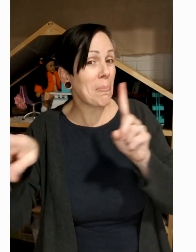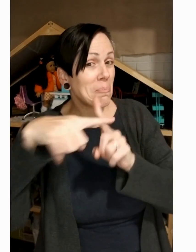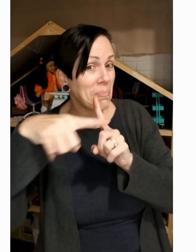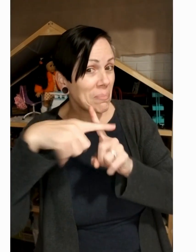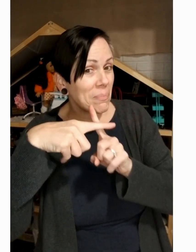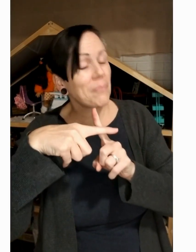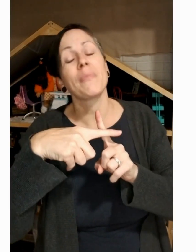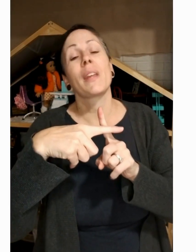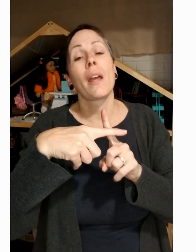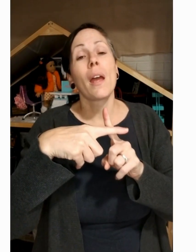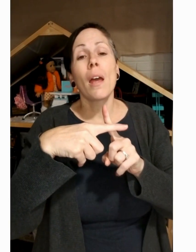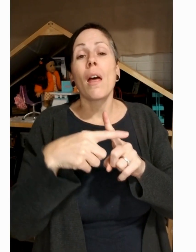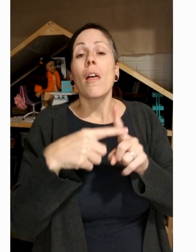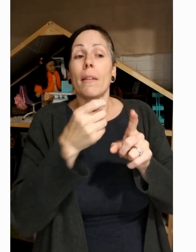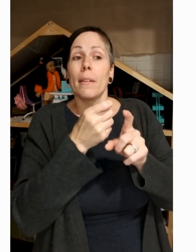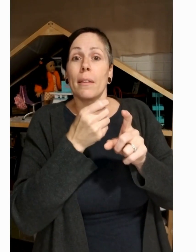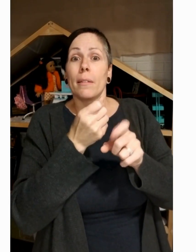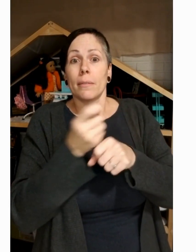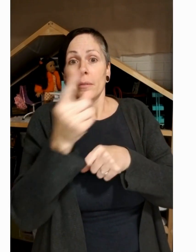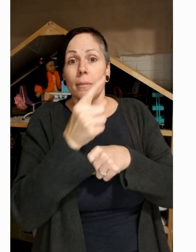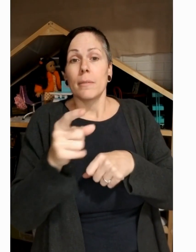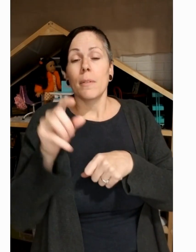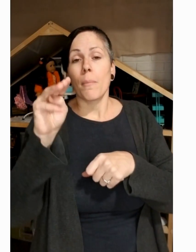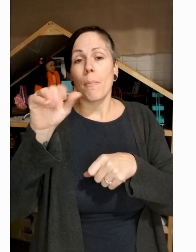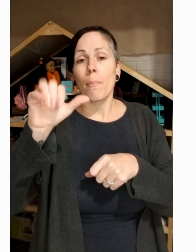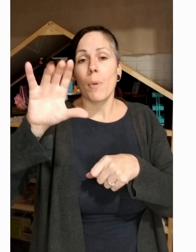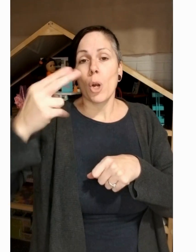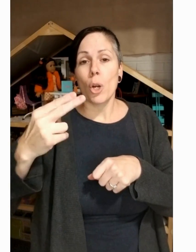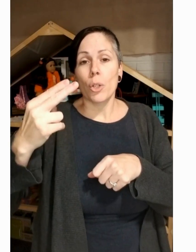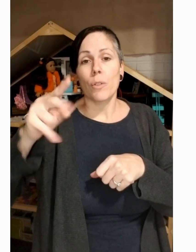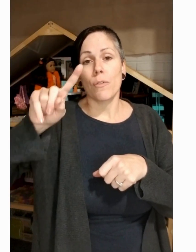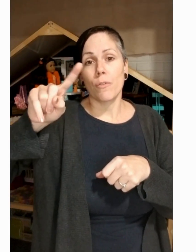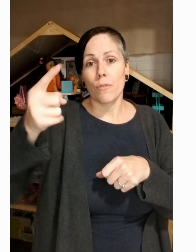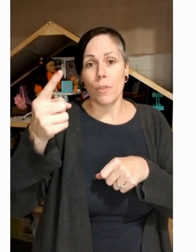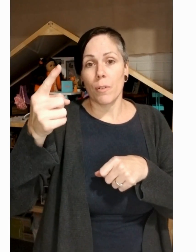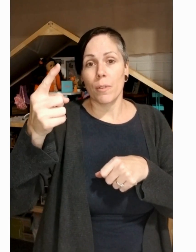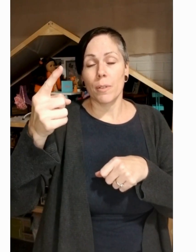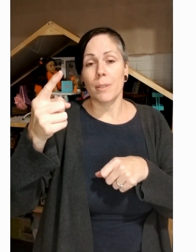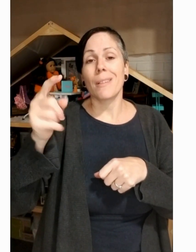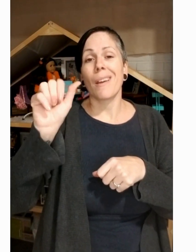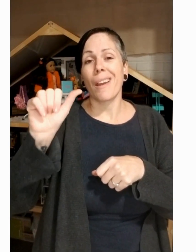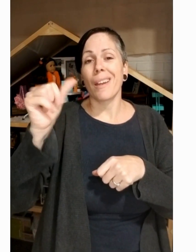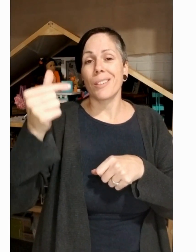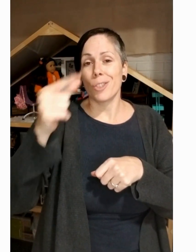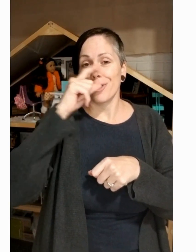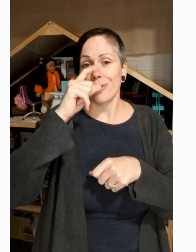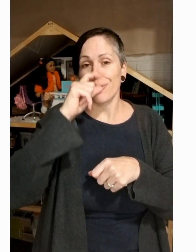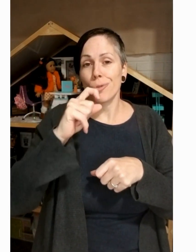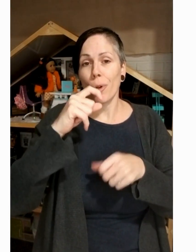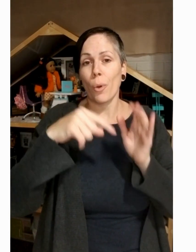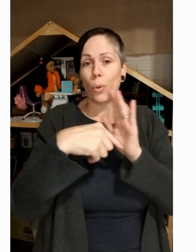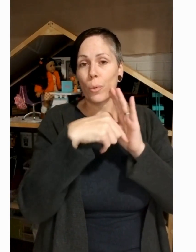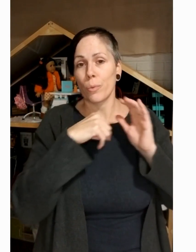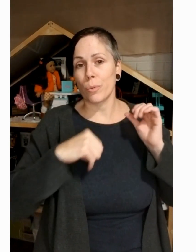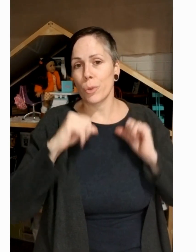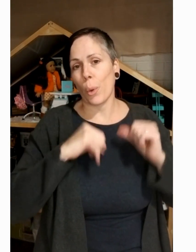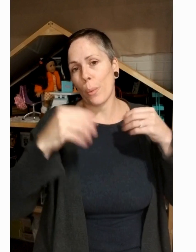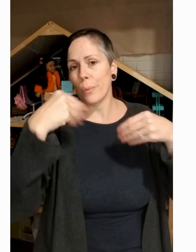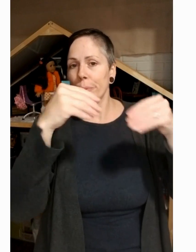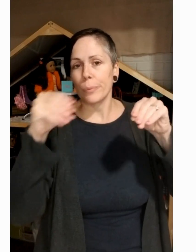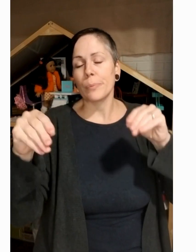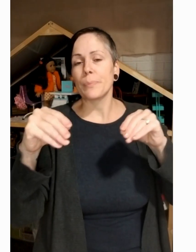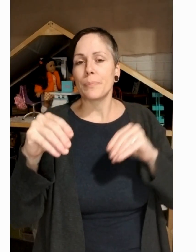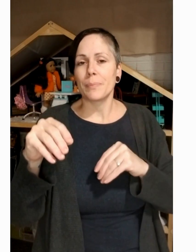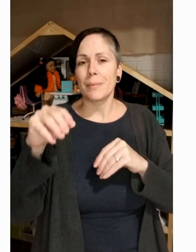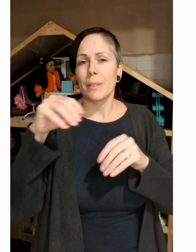at the doll show that's going to take place, the American Girl doll show that's going to take place in Saline, Michigan in March.